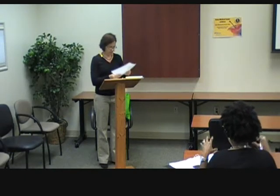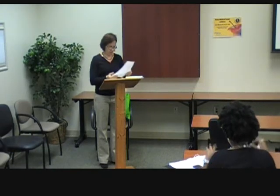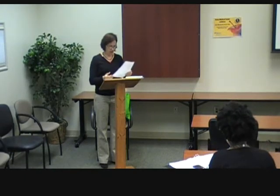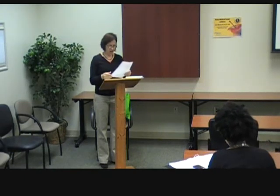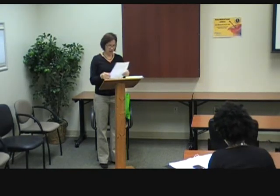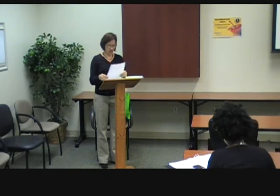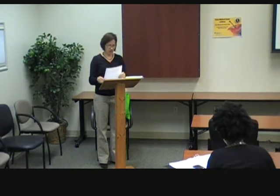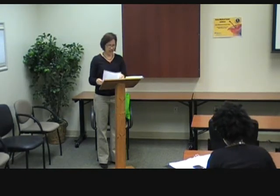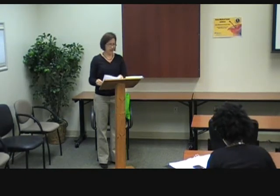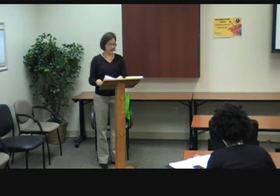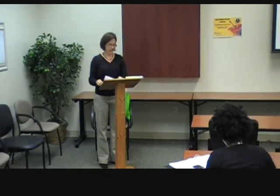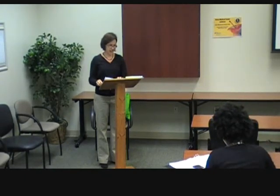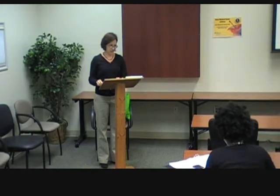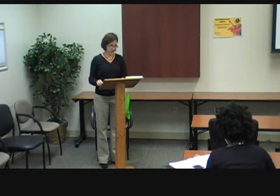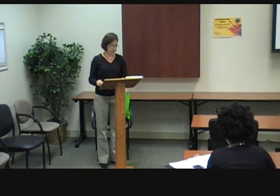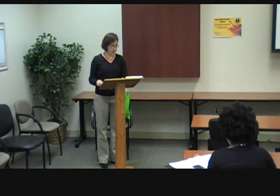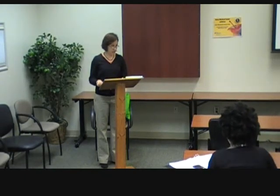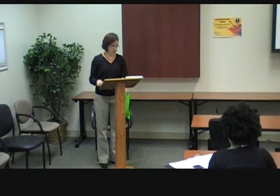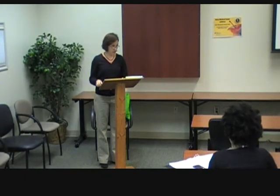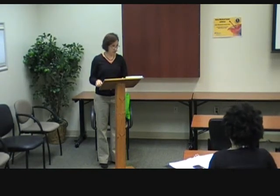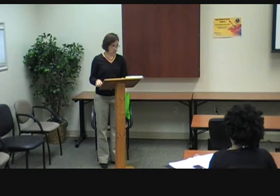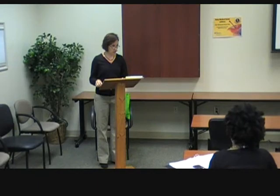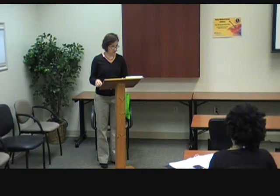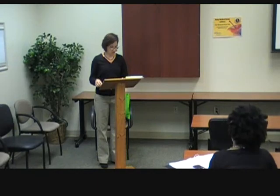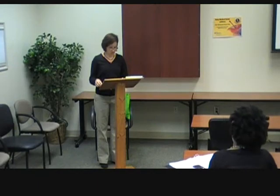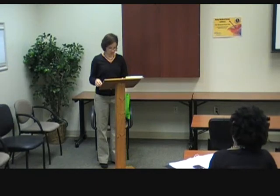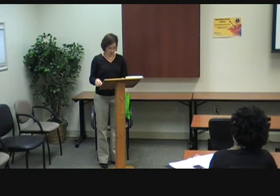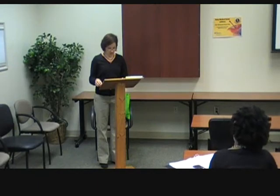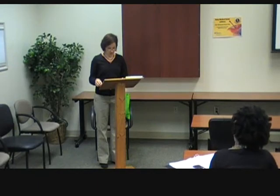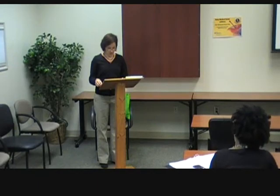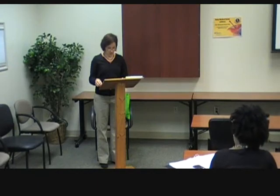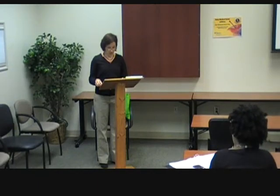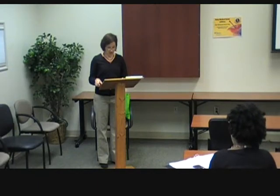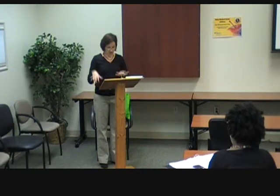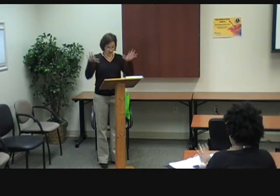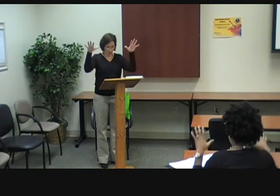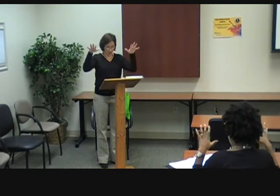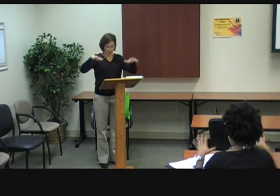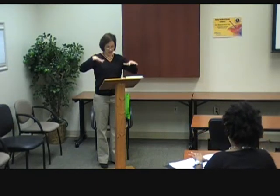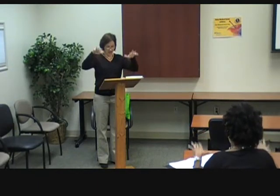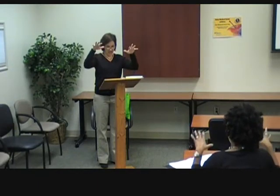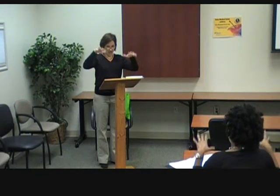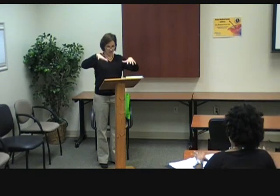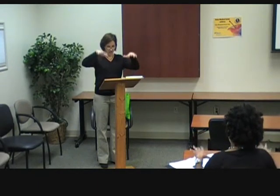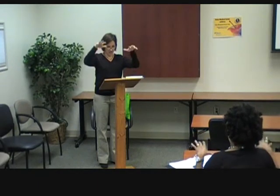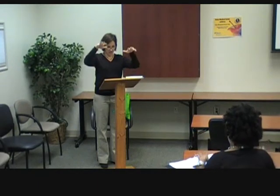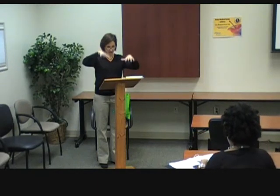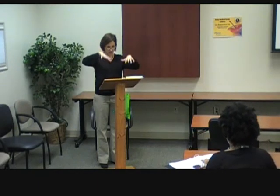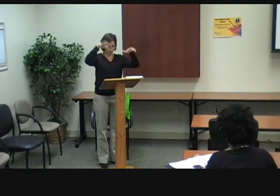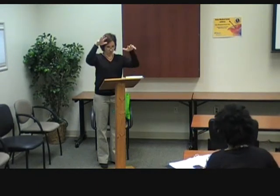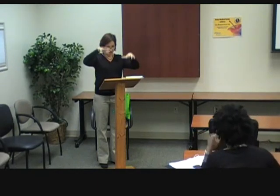We're not going to do that right now. Huh? The rain is an open 5 hand. Yeah, so